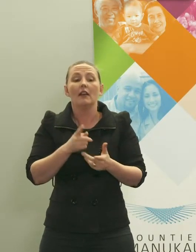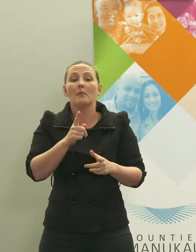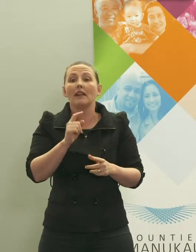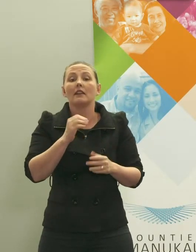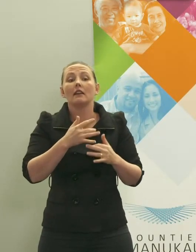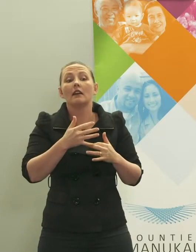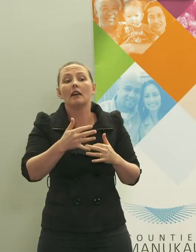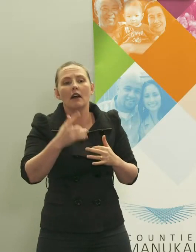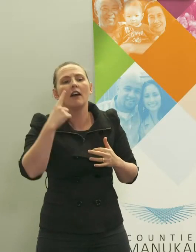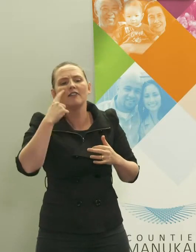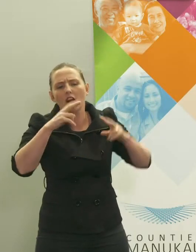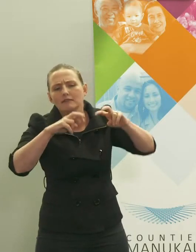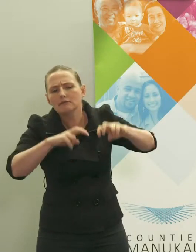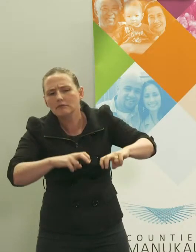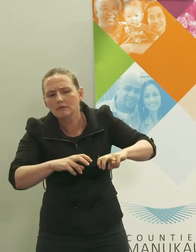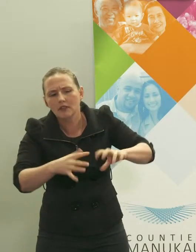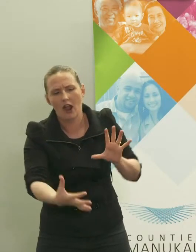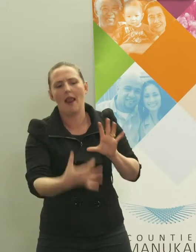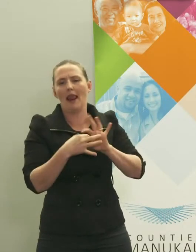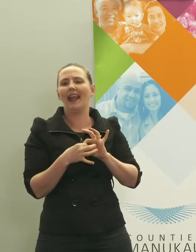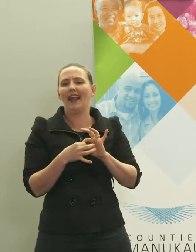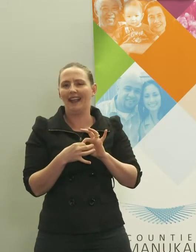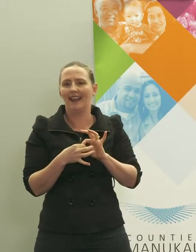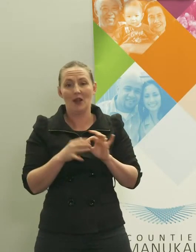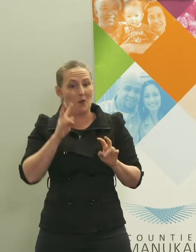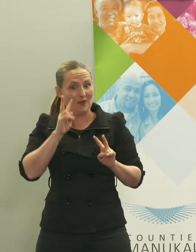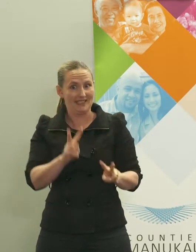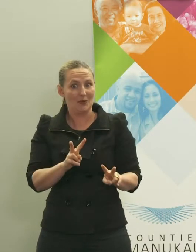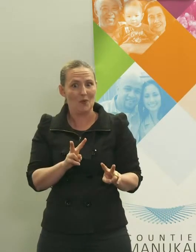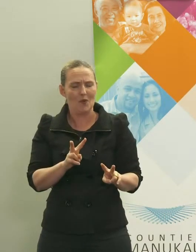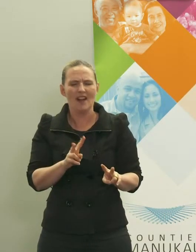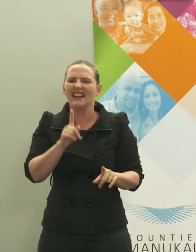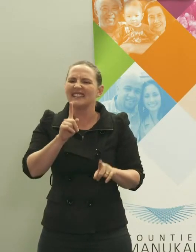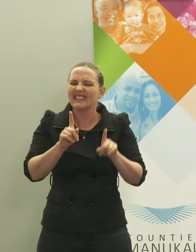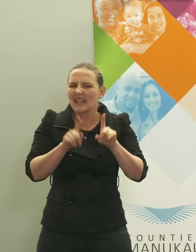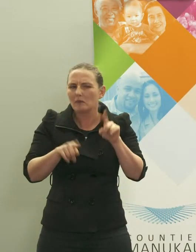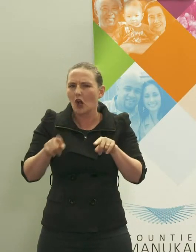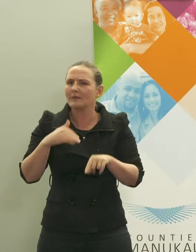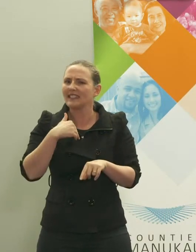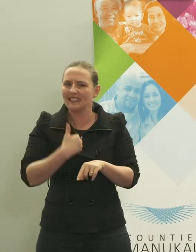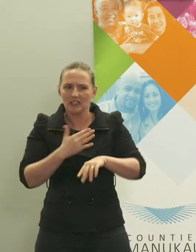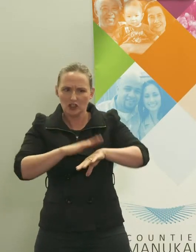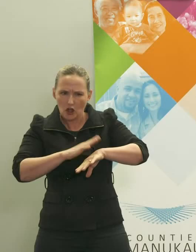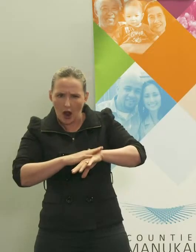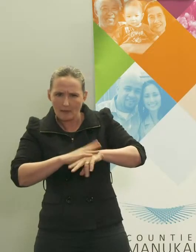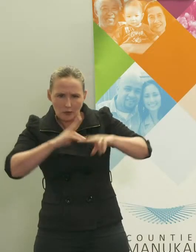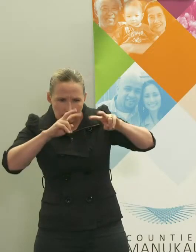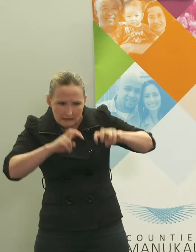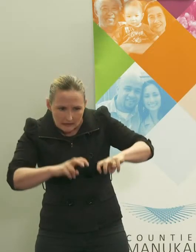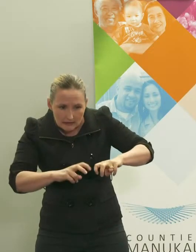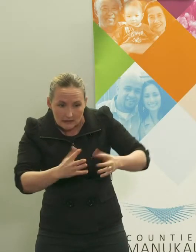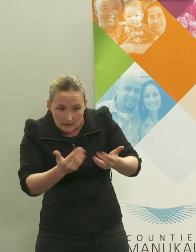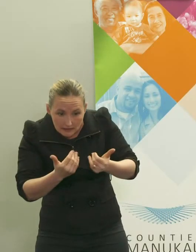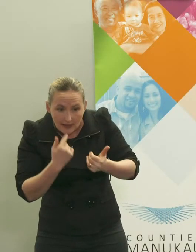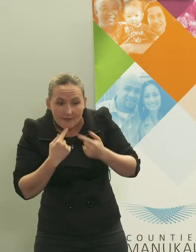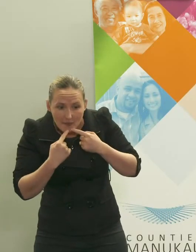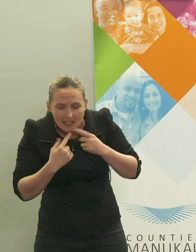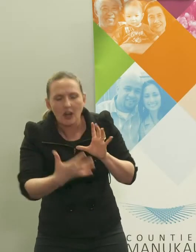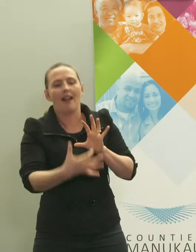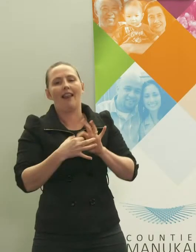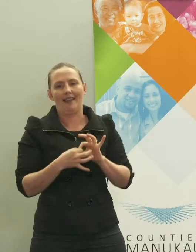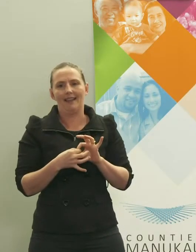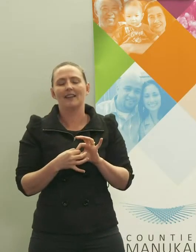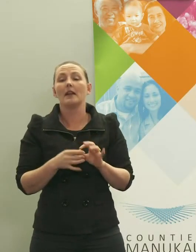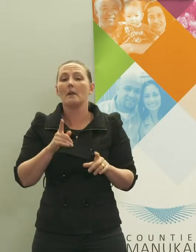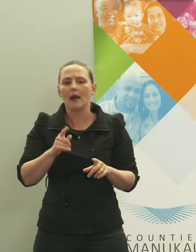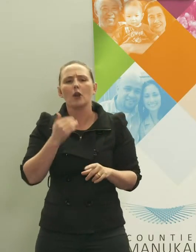seen that through this episode. This episode we've been dealing with. Sometimes it takes a day or two just to gather all of that information, but we're always looking at the nature